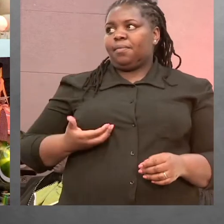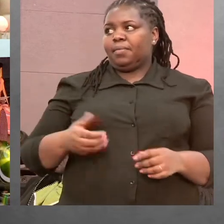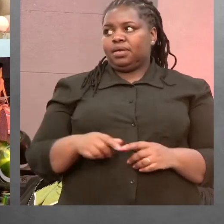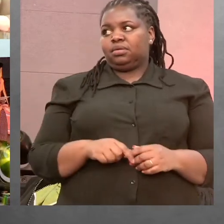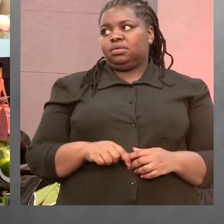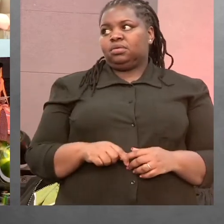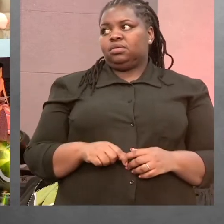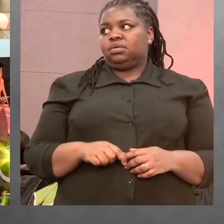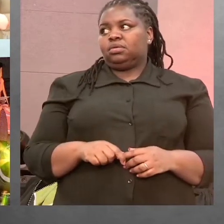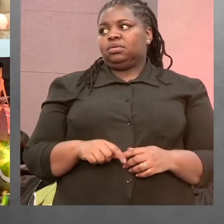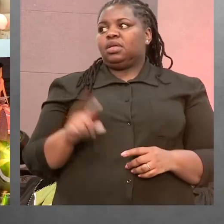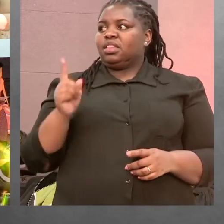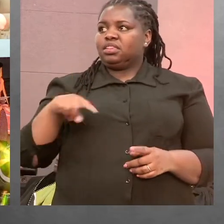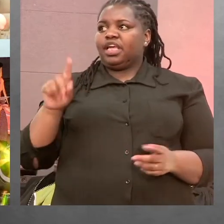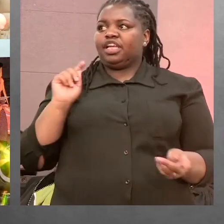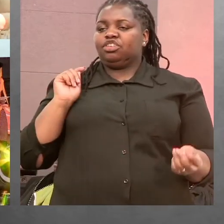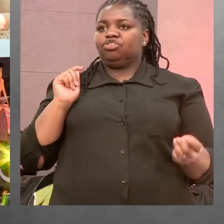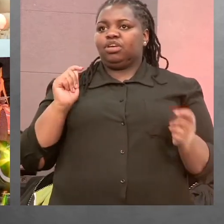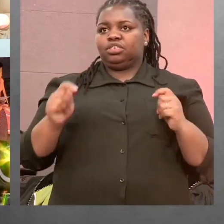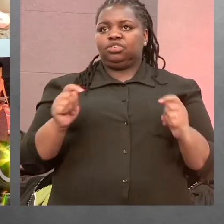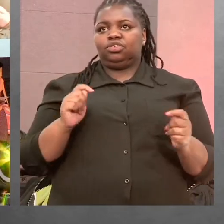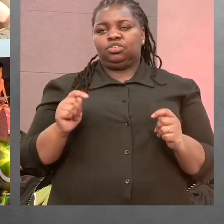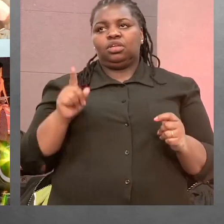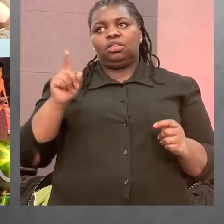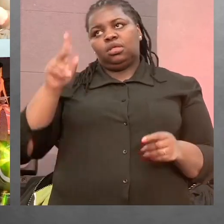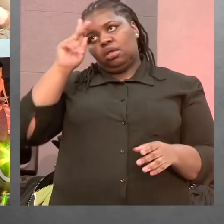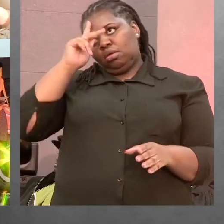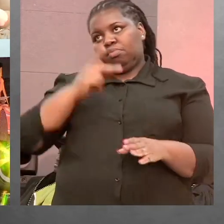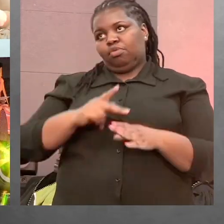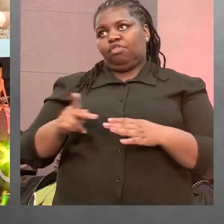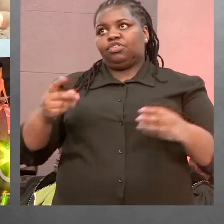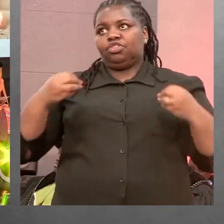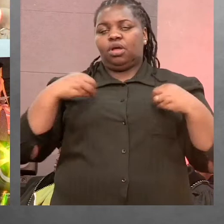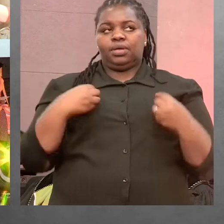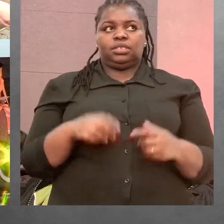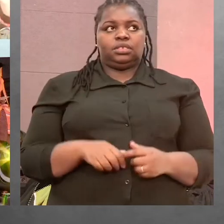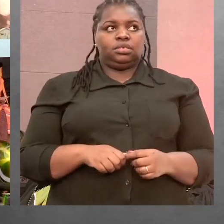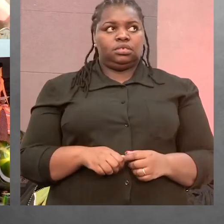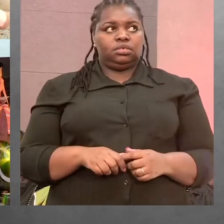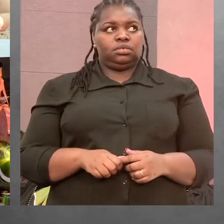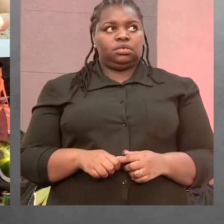to change the complexion of our profession.